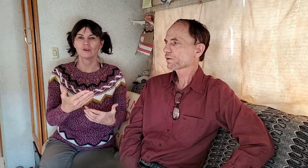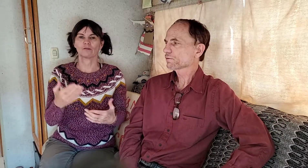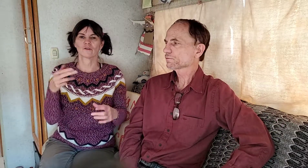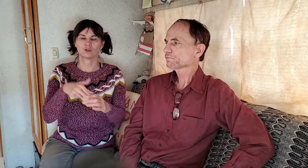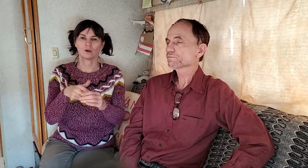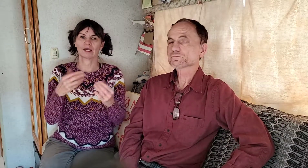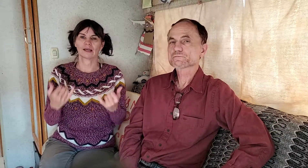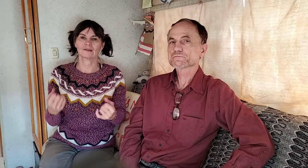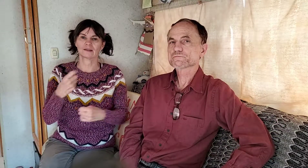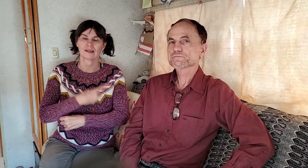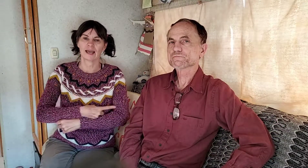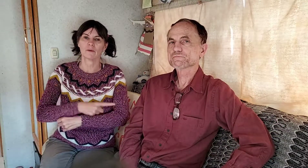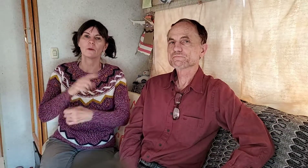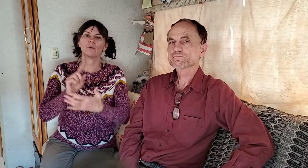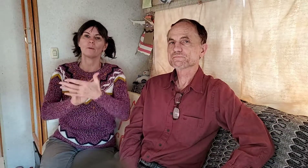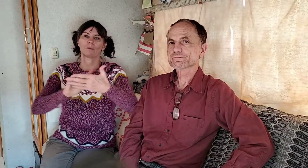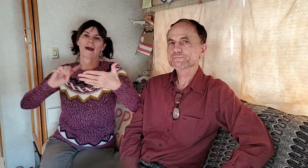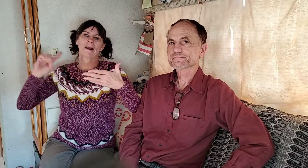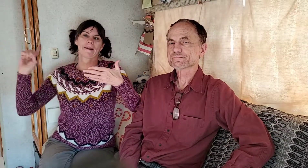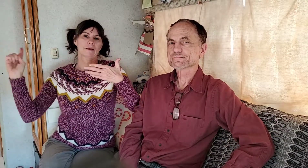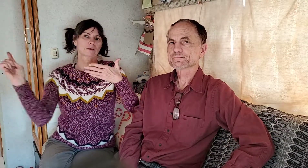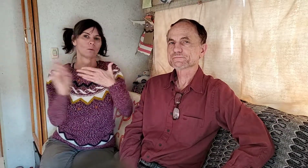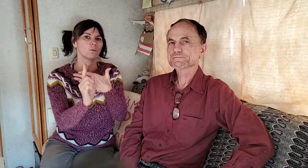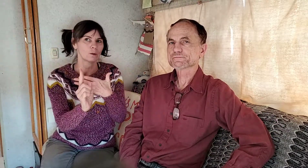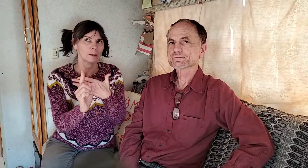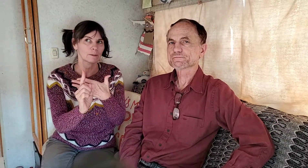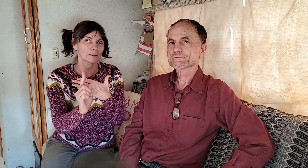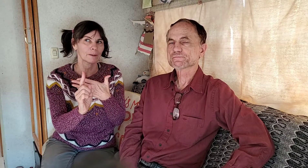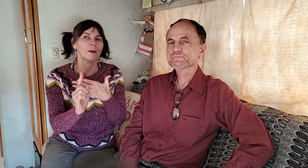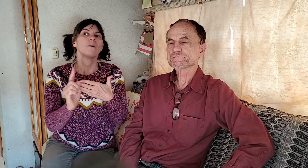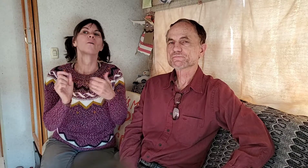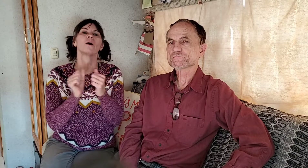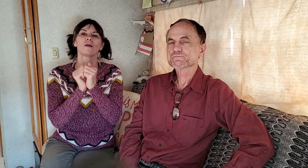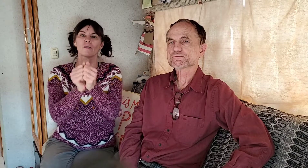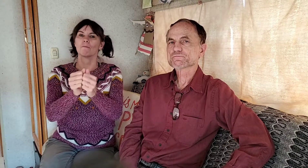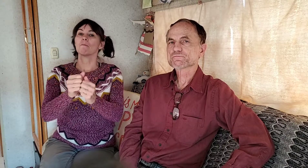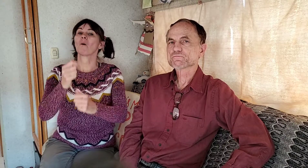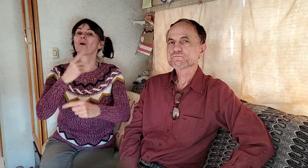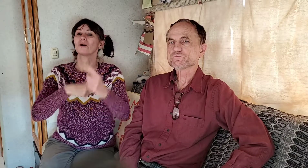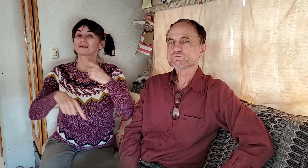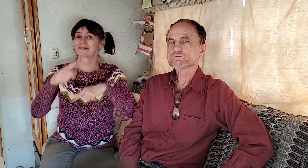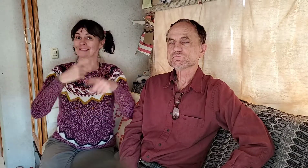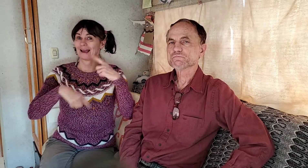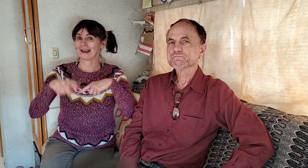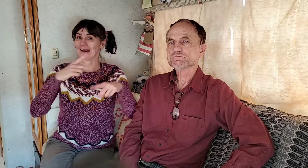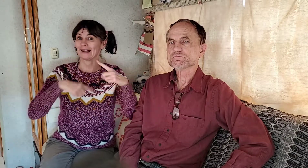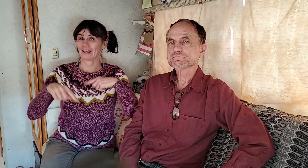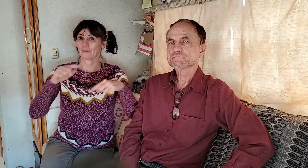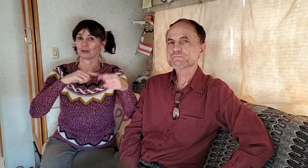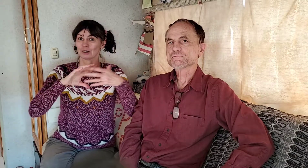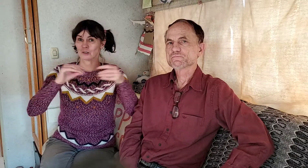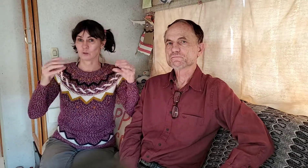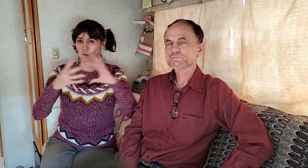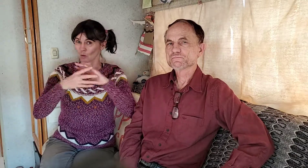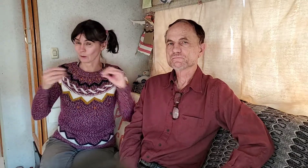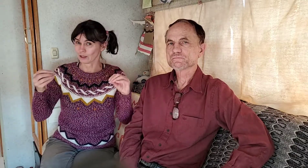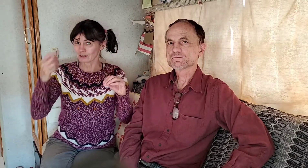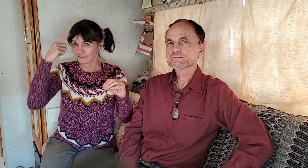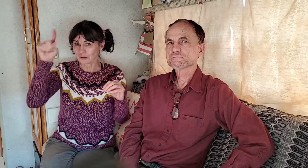for joining us today. We will be back next week with more sign language and stories for